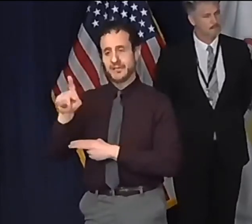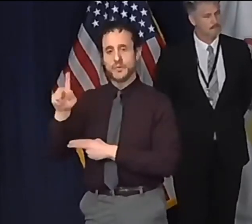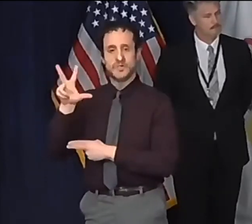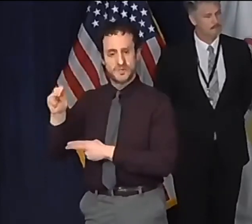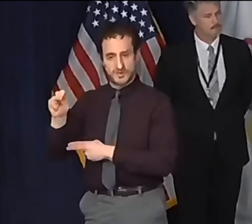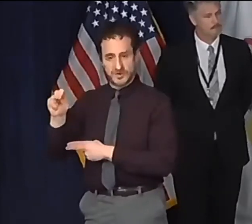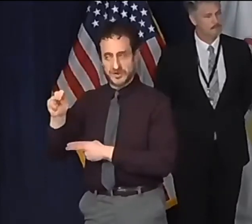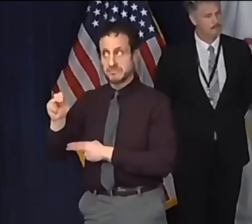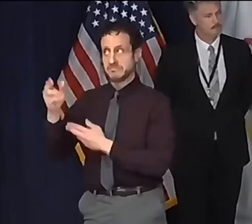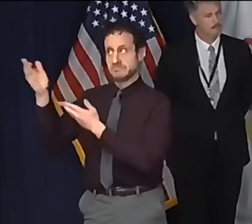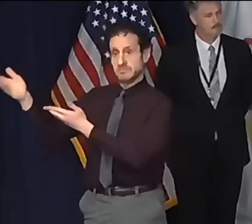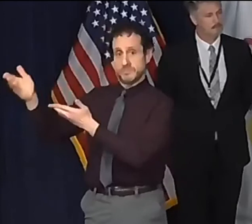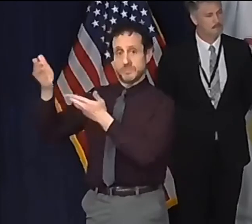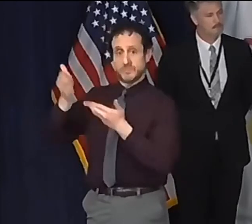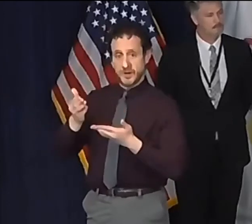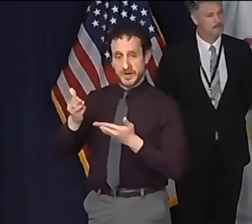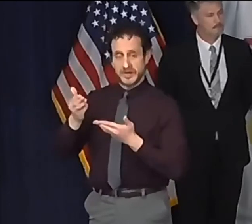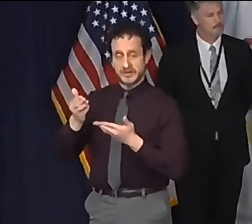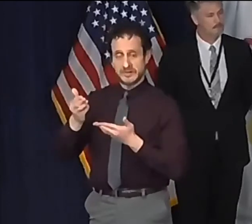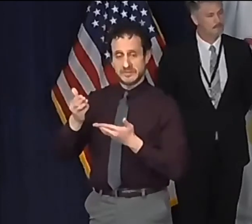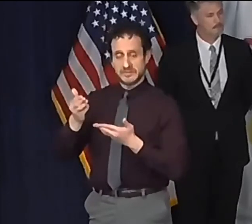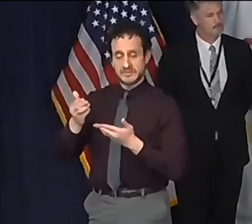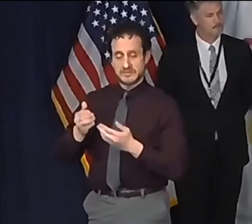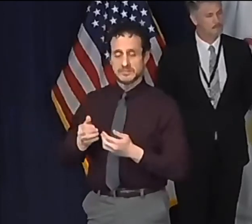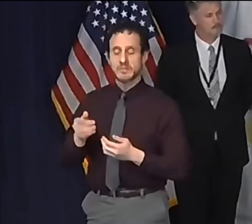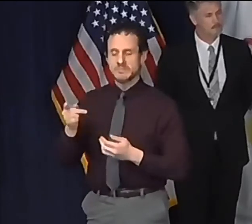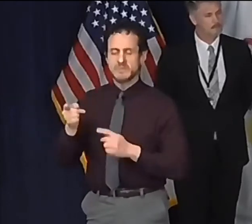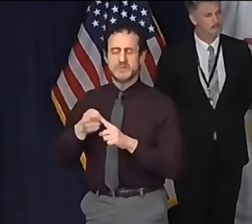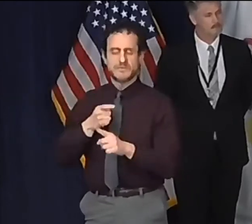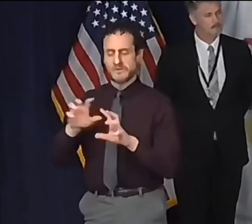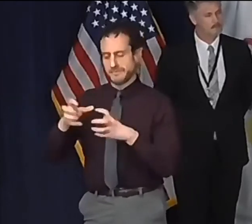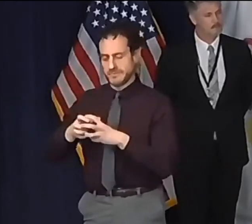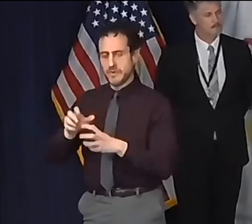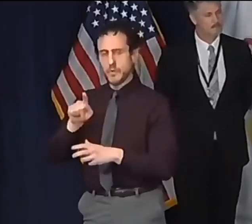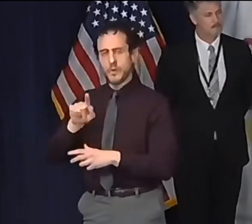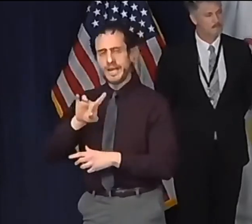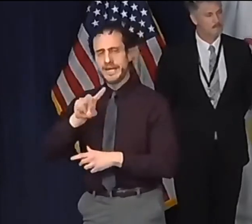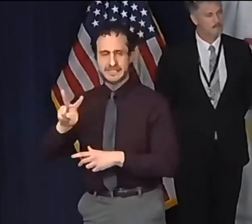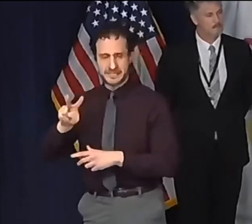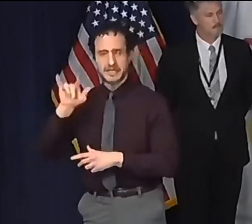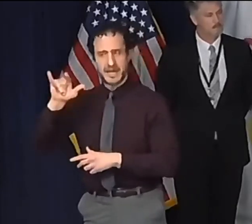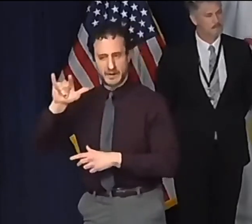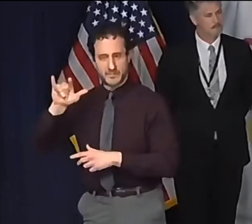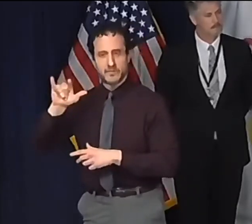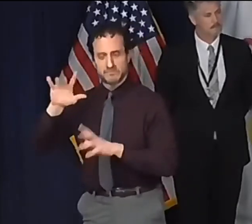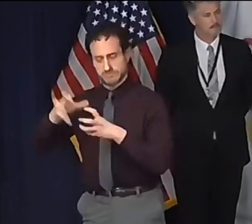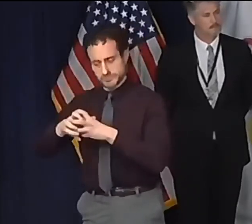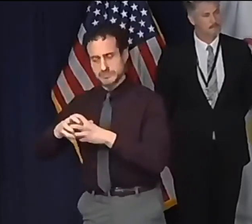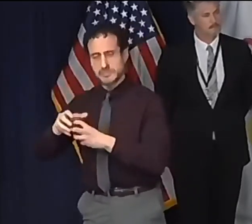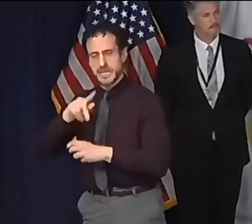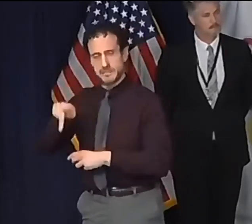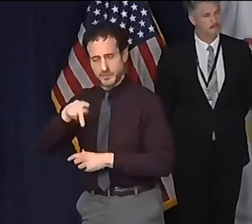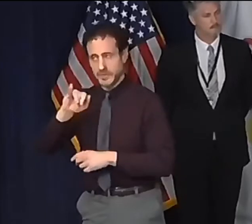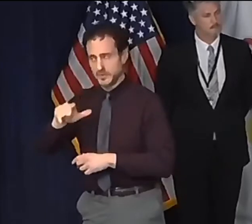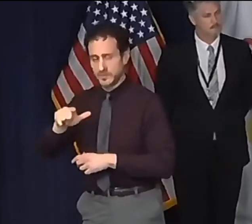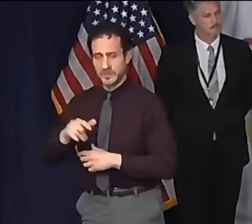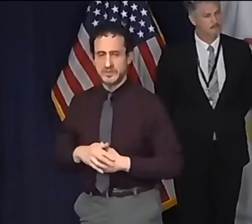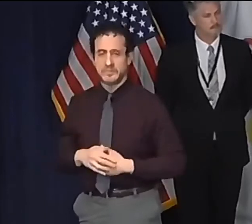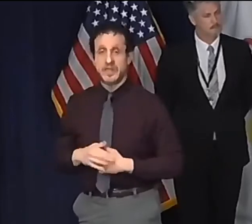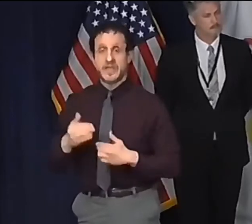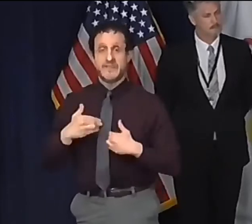aircraft from the 182nd Airlift Wing in Peoria move 250